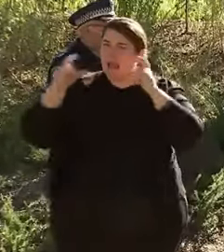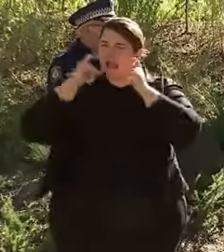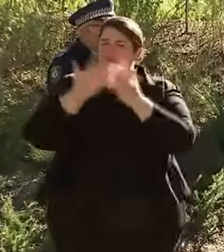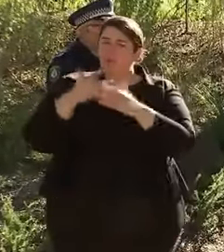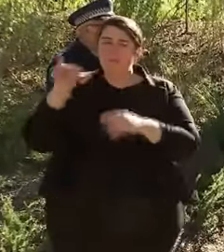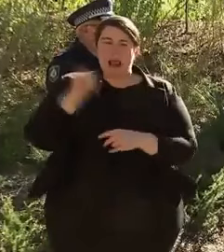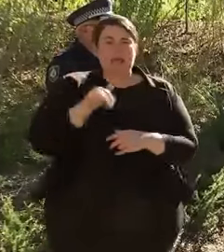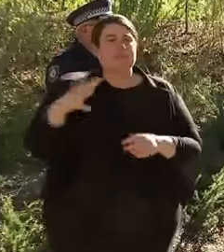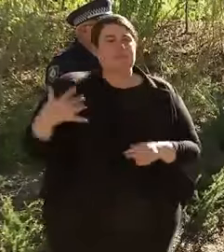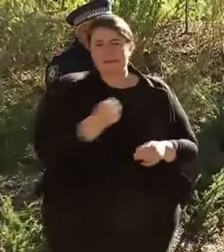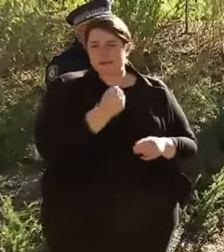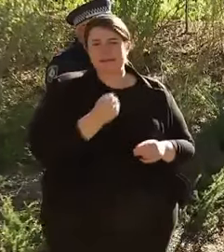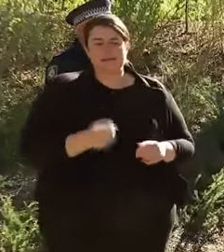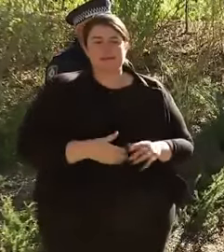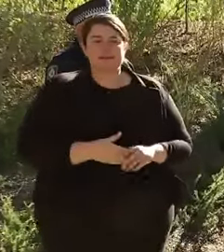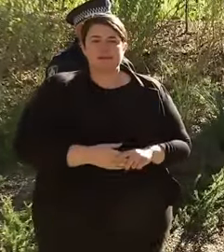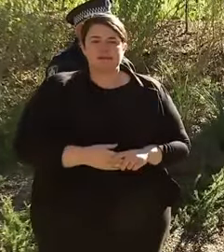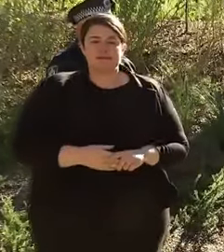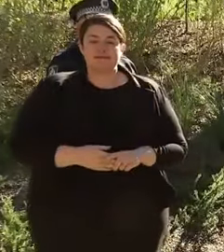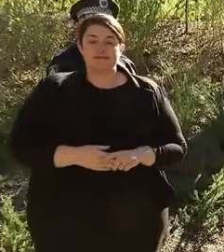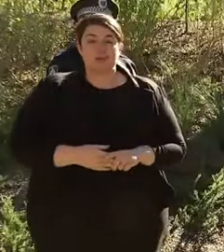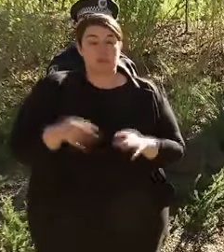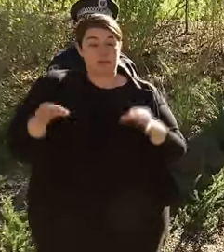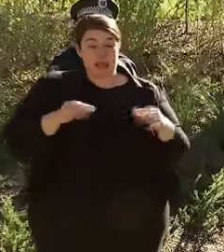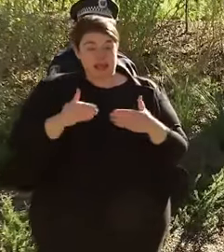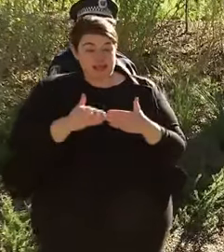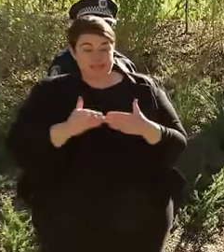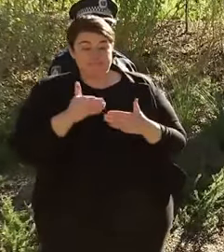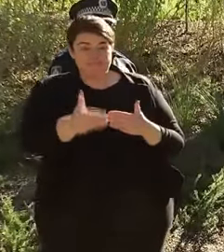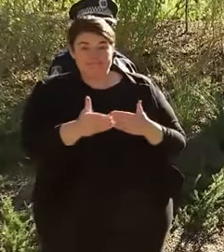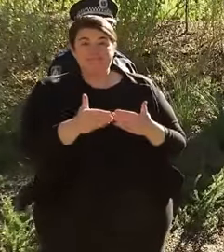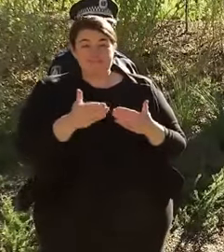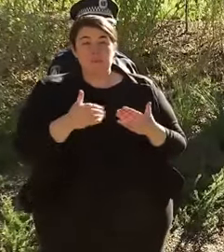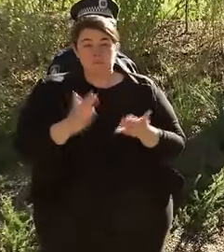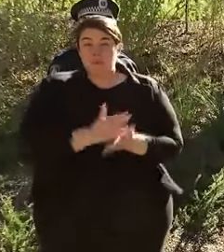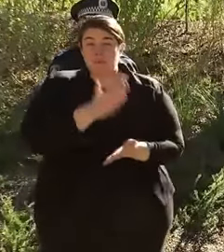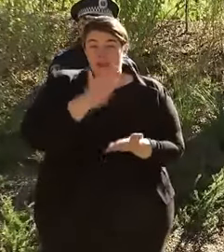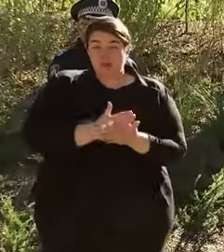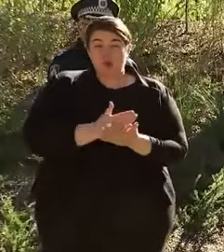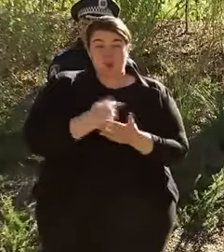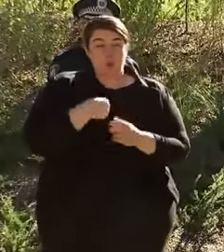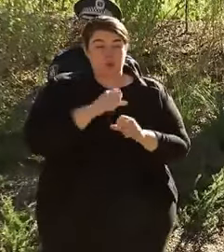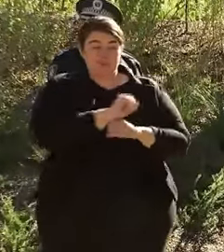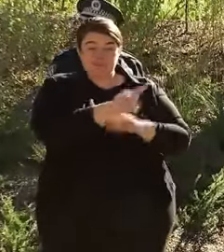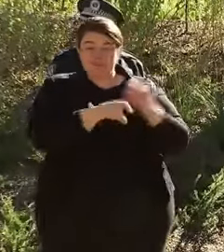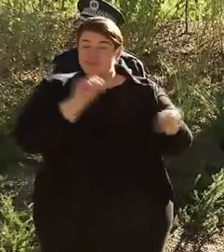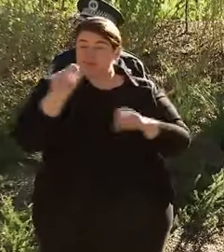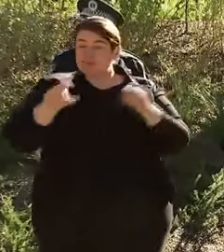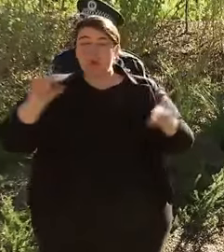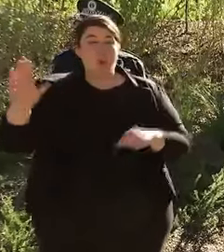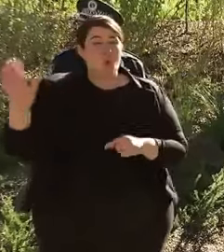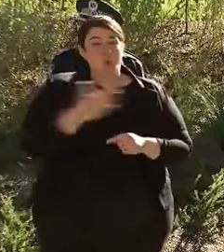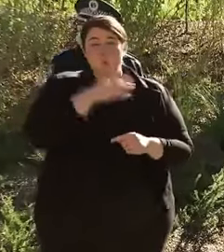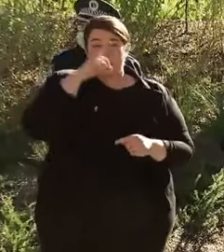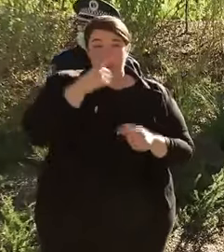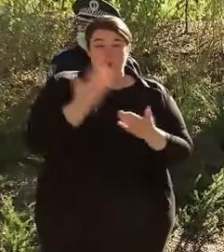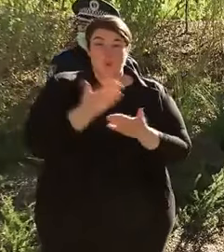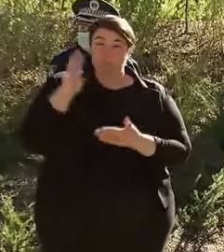So the task ahead of us is making sure we get the message to all of those individuals on those flights, work with our